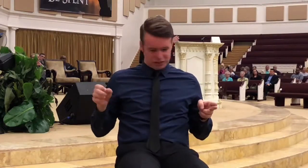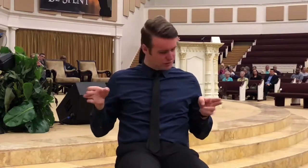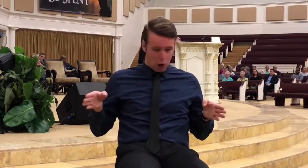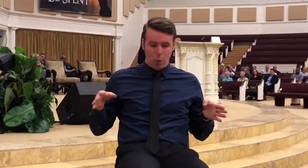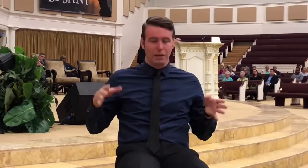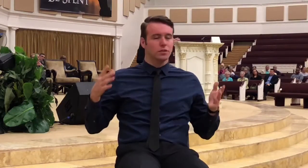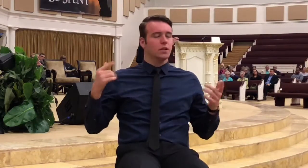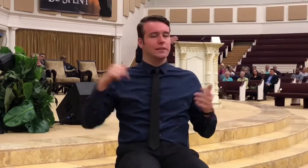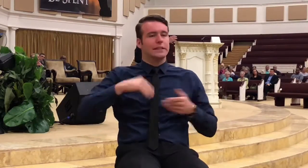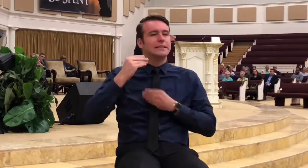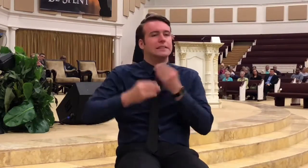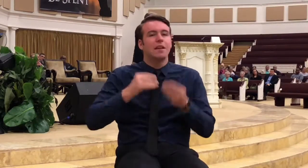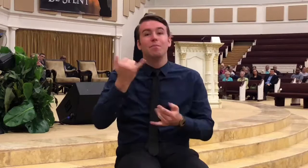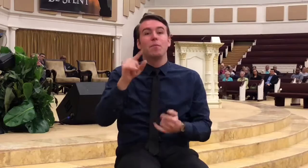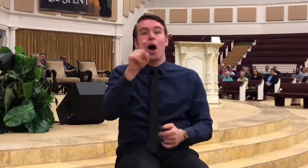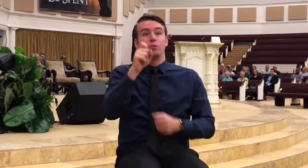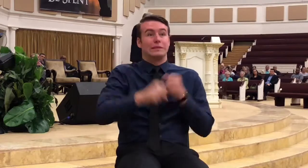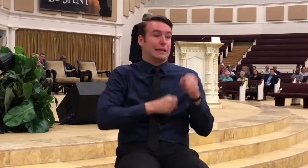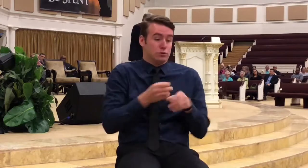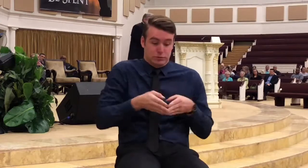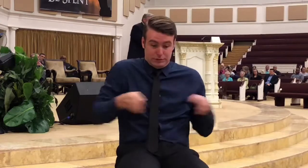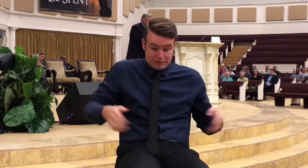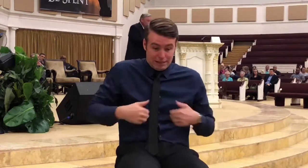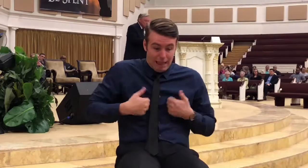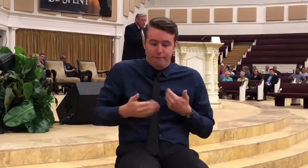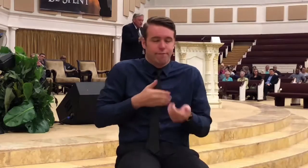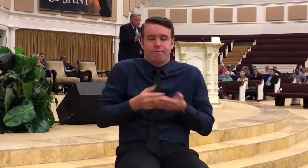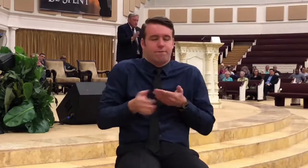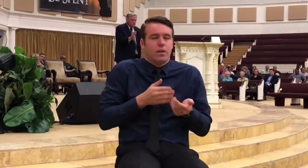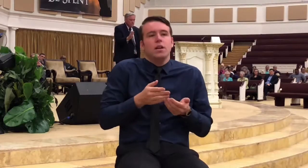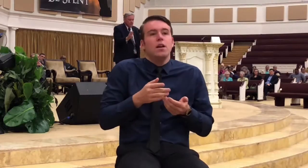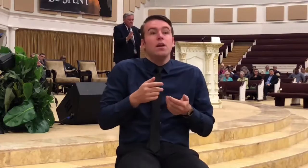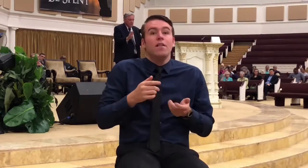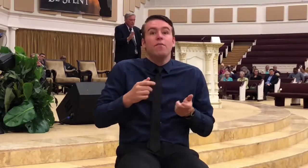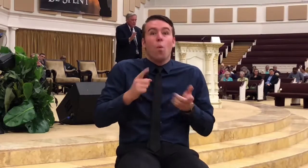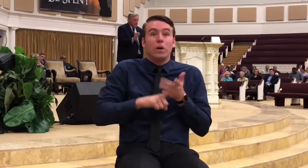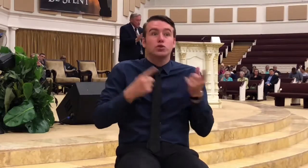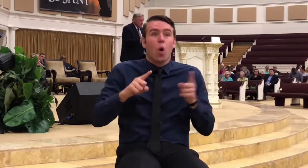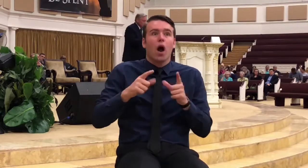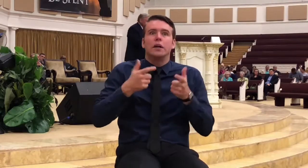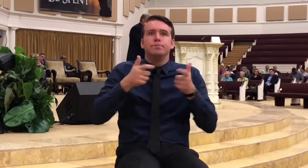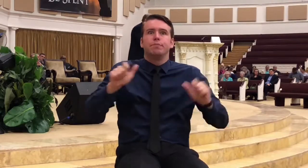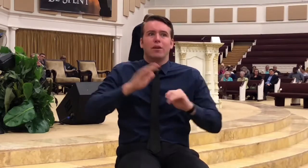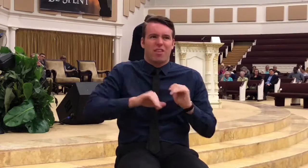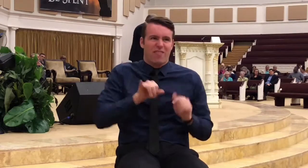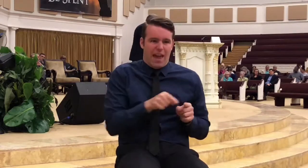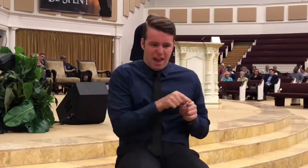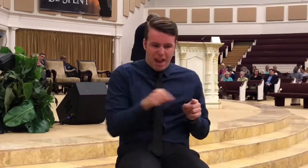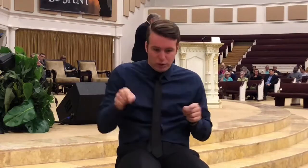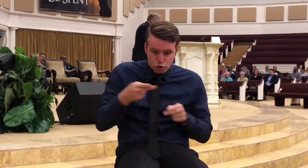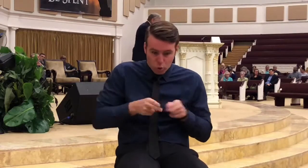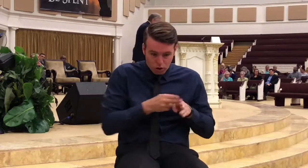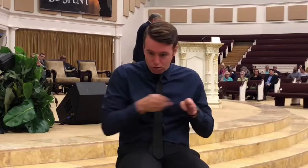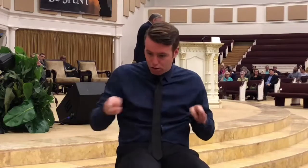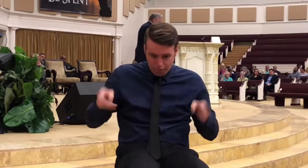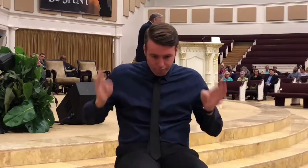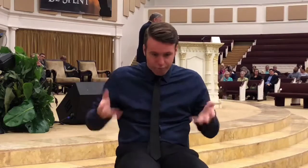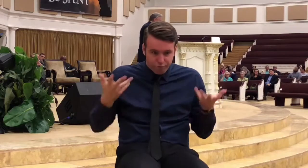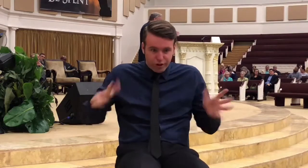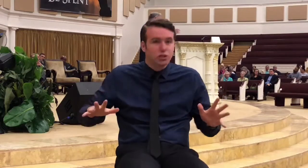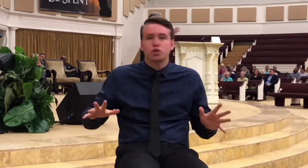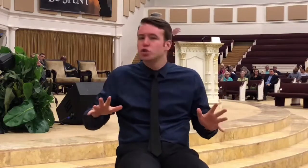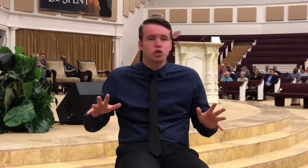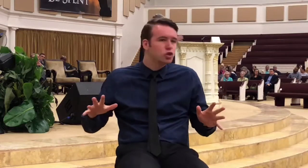generation, or of this century. And it's not a figment of the imagination, it is a reality. And